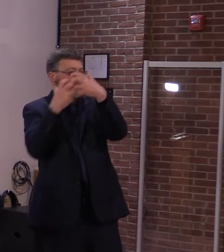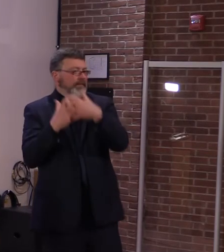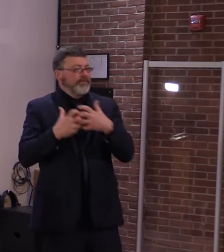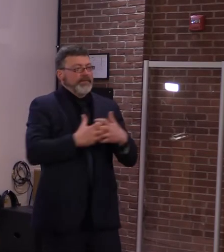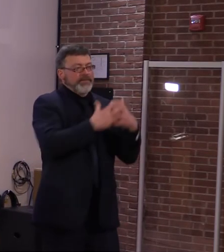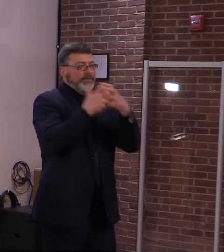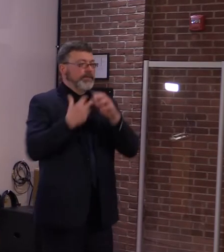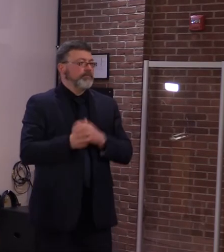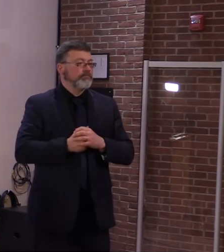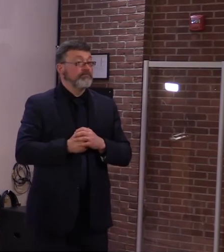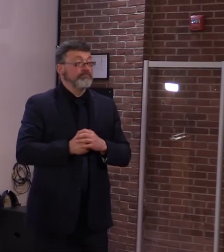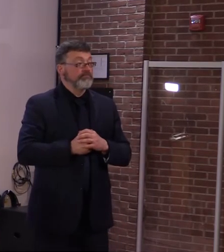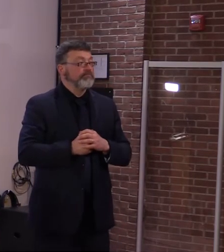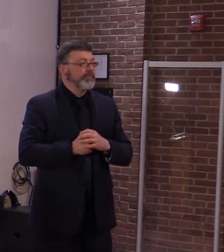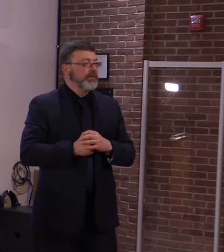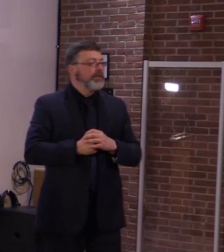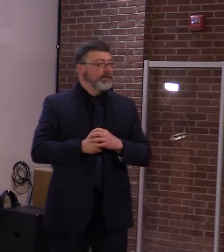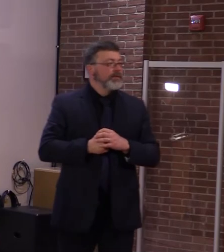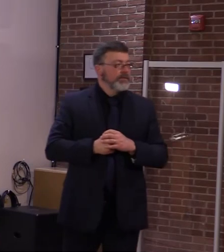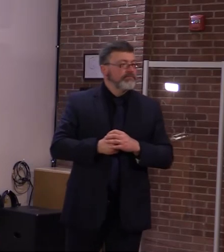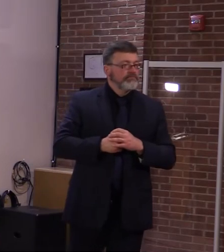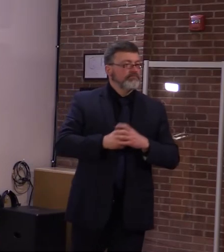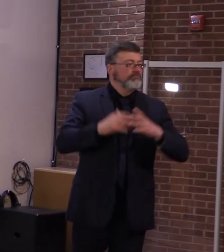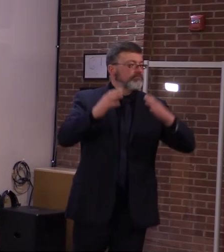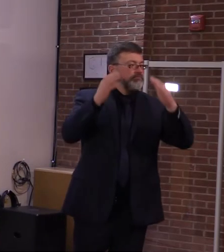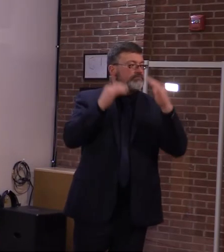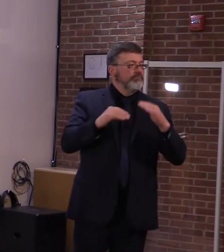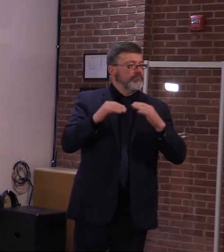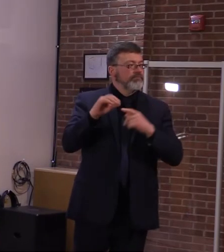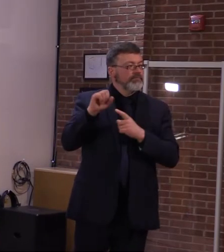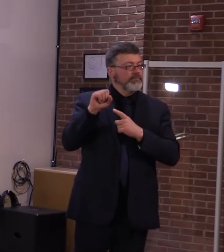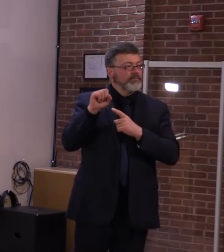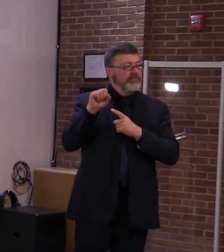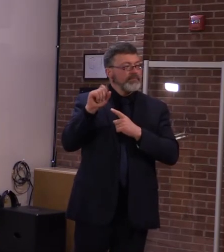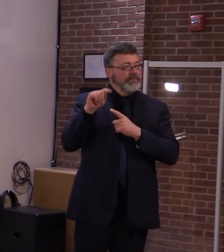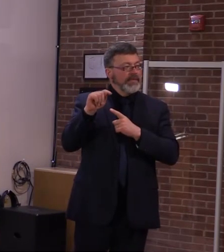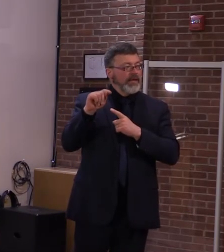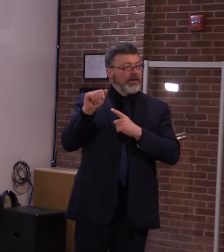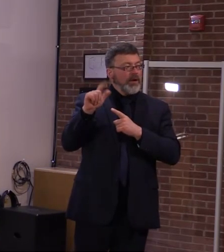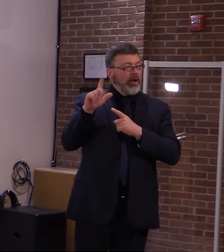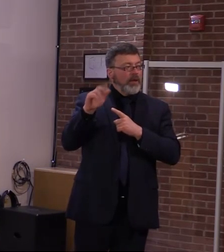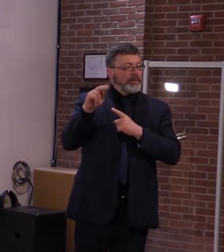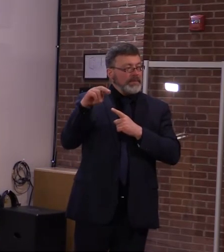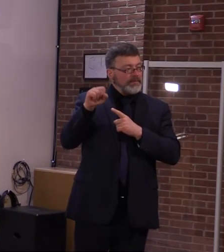Greg. Cameron Paquette, St. Albans Messenger.